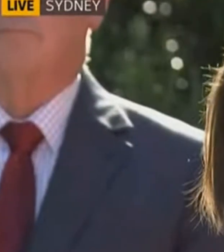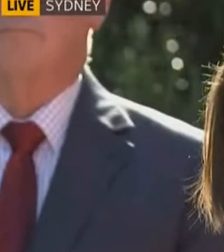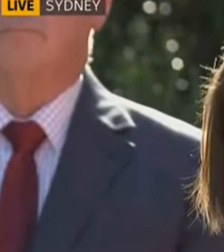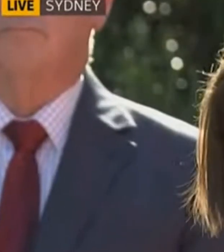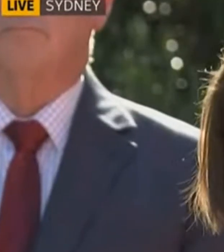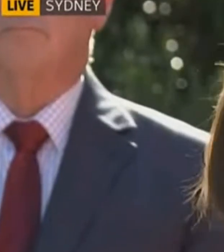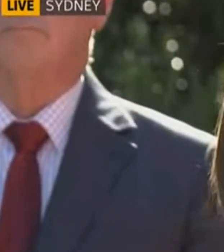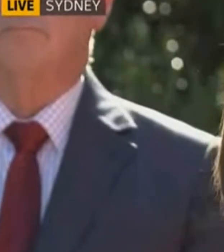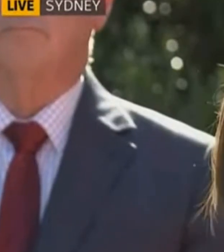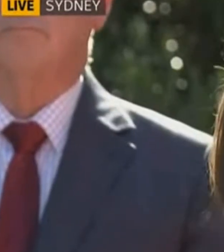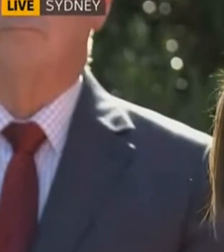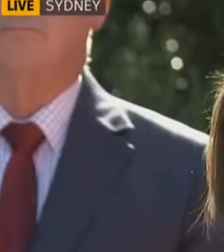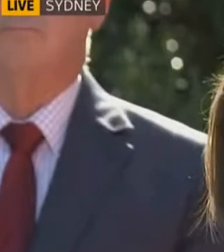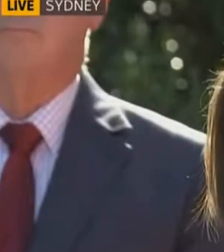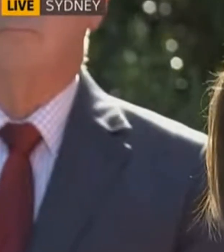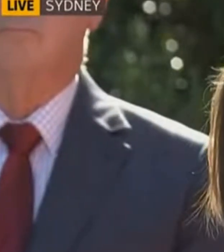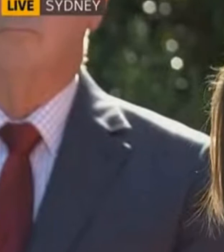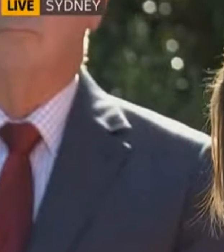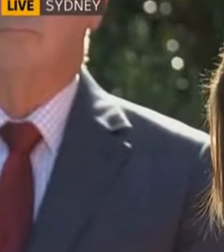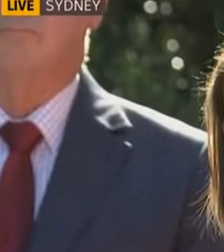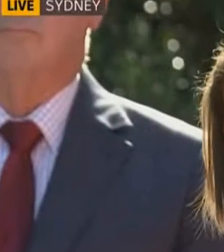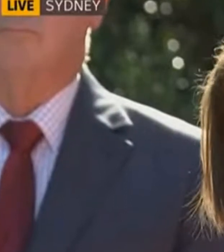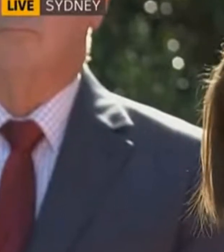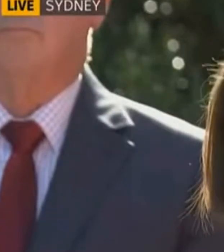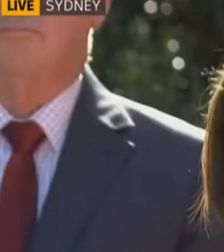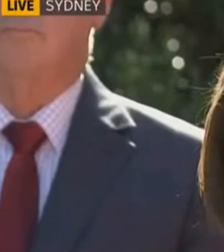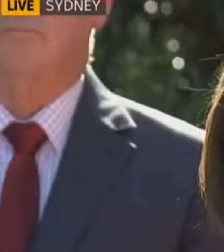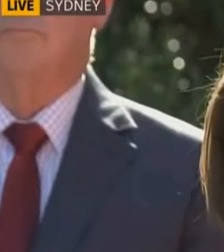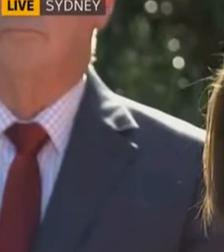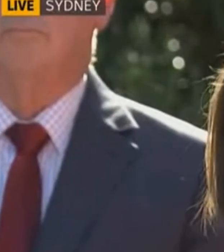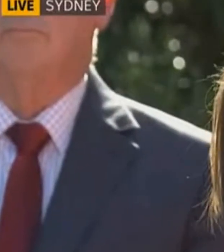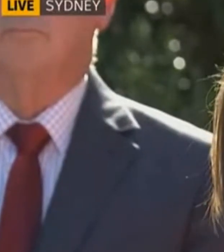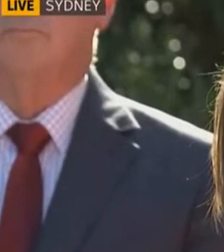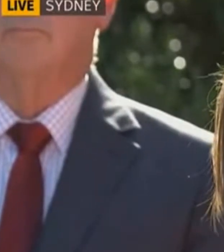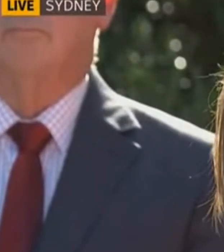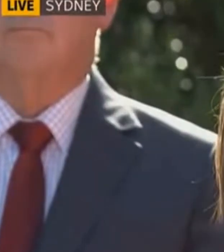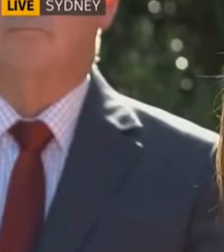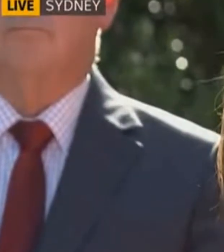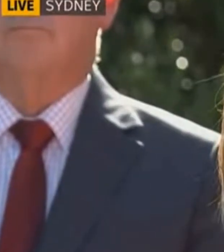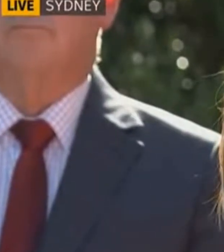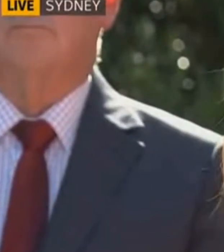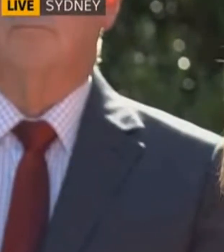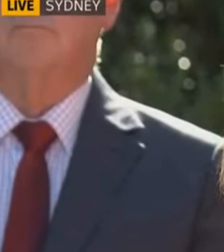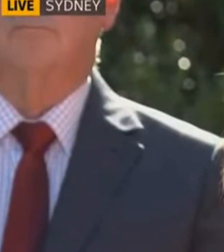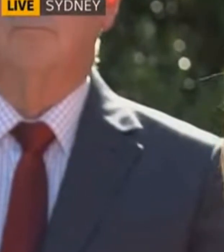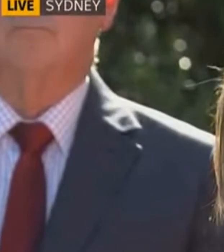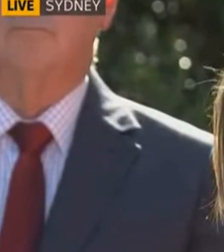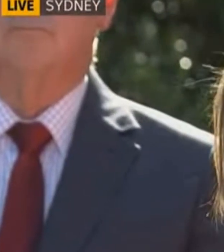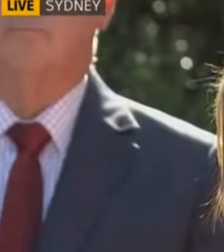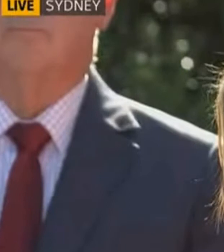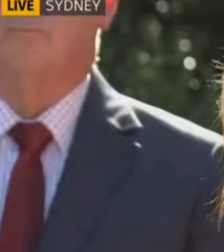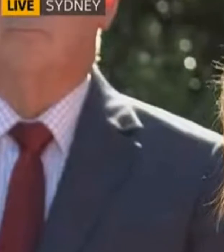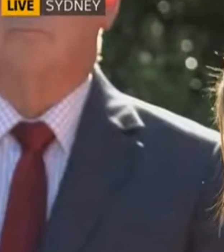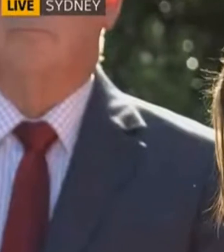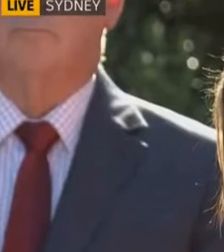this necessary step. We wouldn't have taken this step unless we absolutely had to. And in essence, it also takes